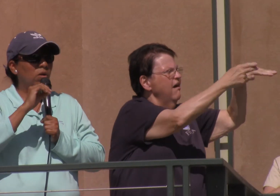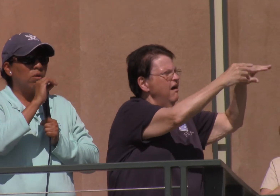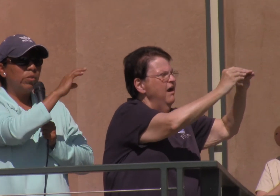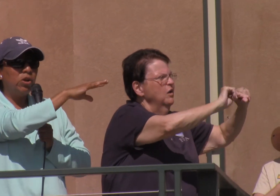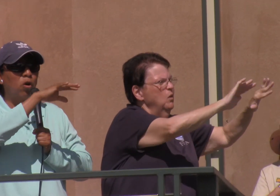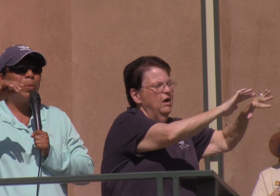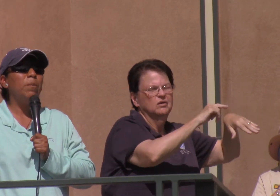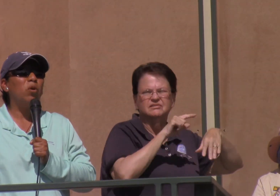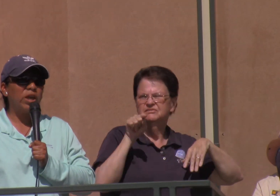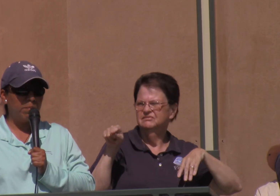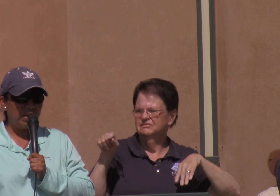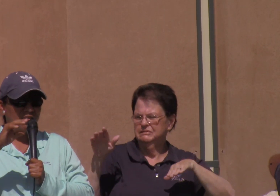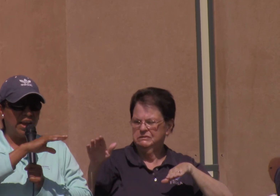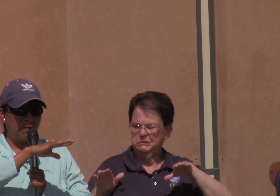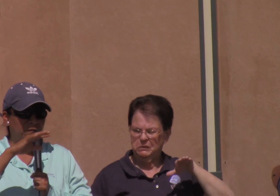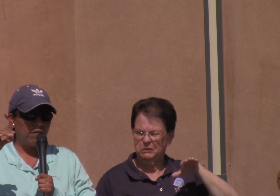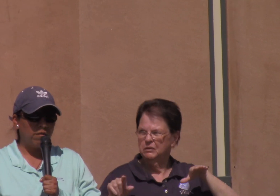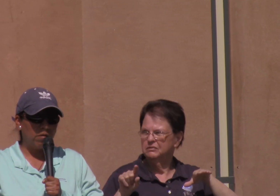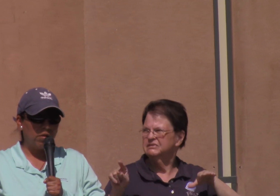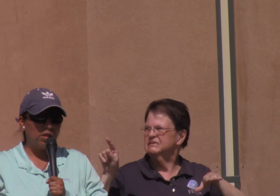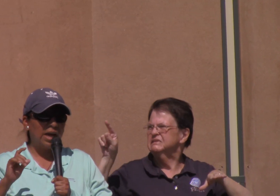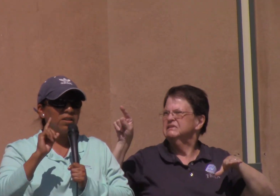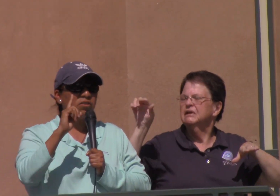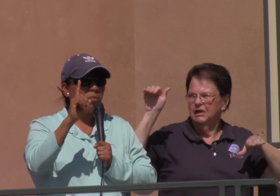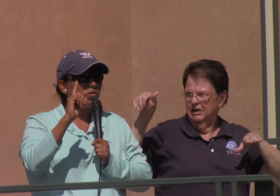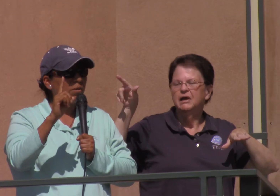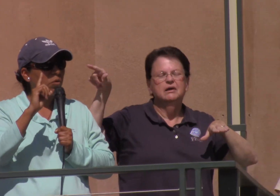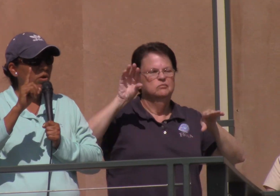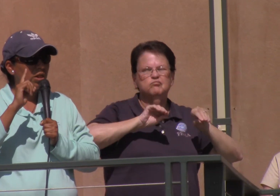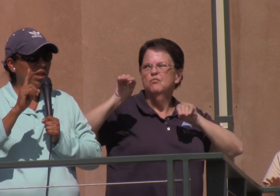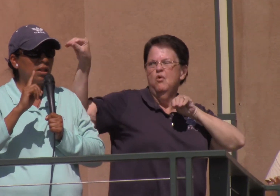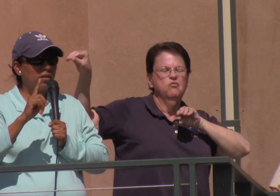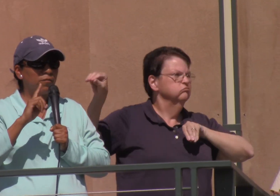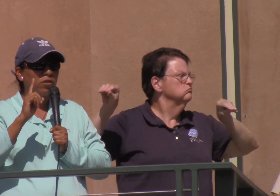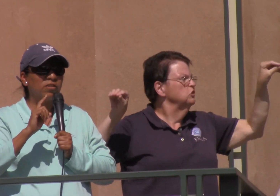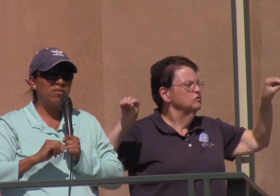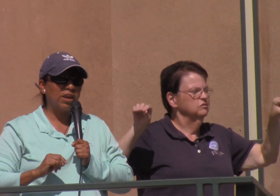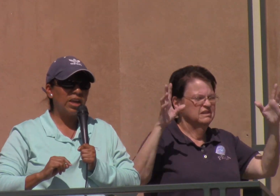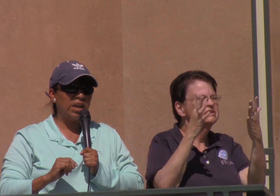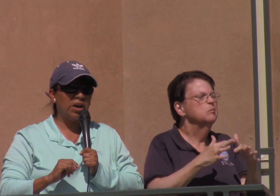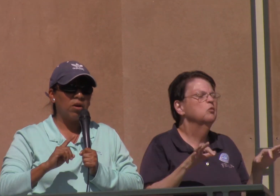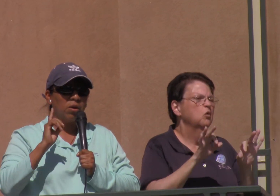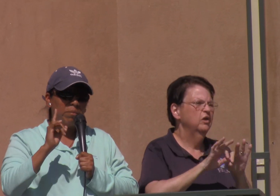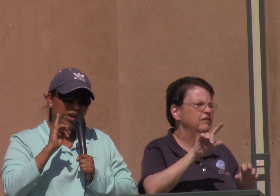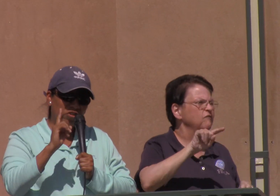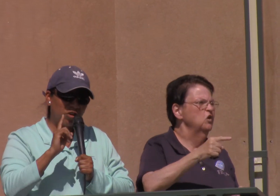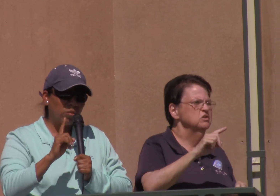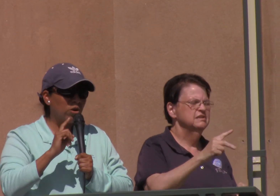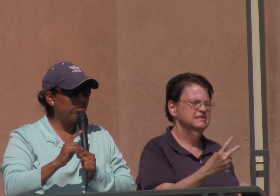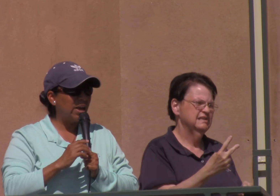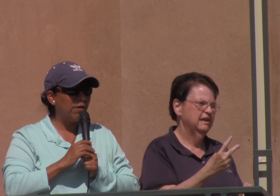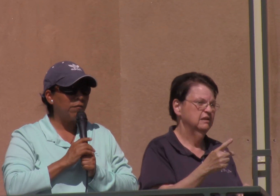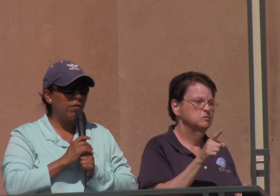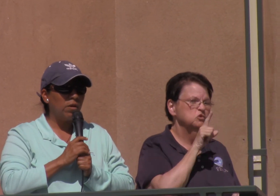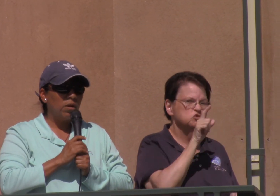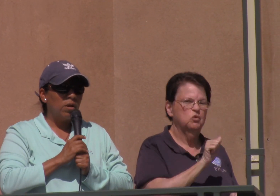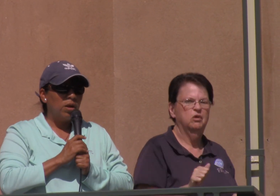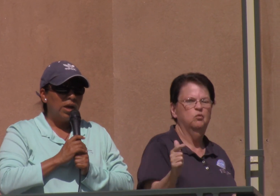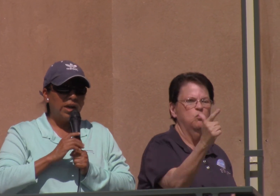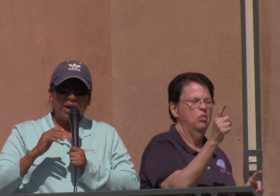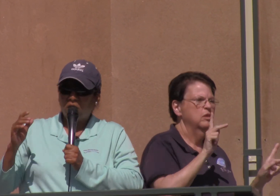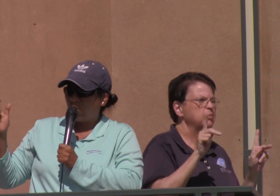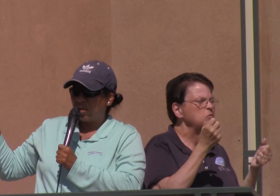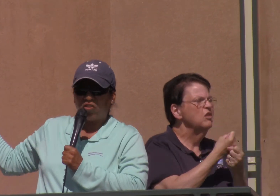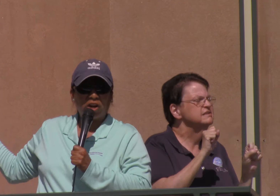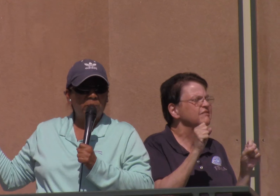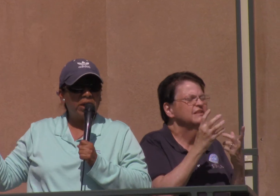ground. We know people can be safe. That's the most important thing this first and second year. Make sure we're safe.